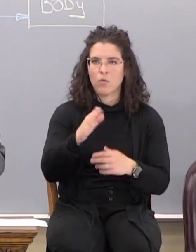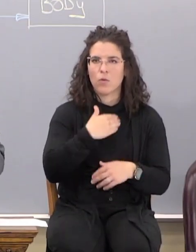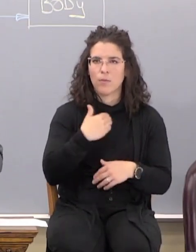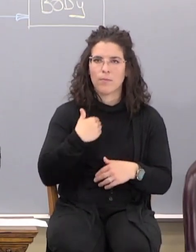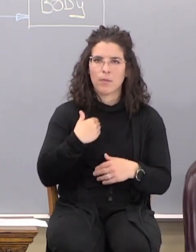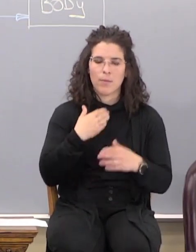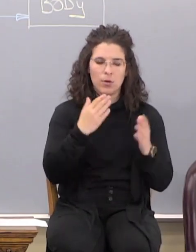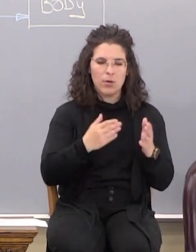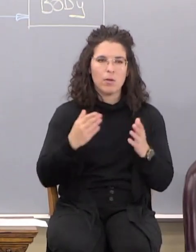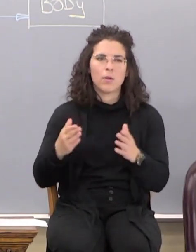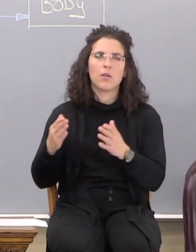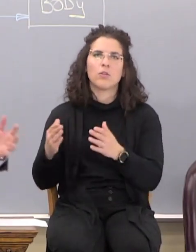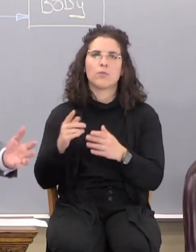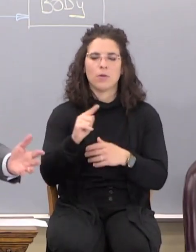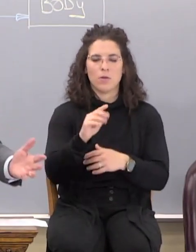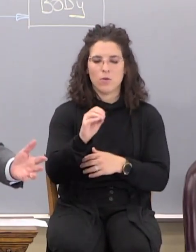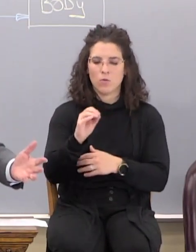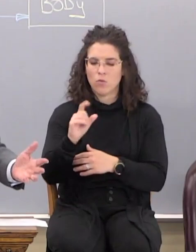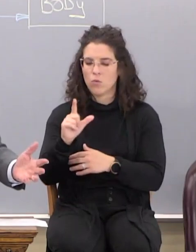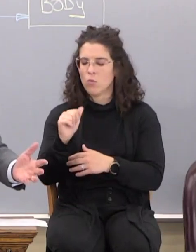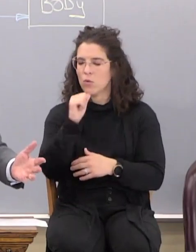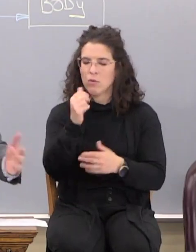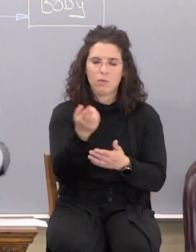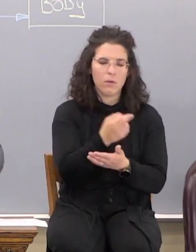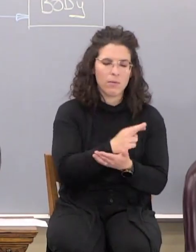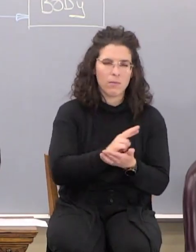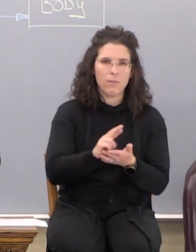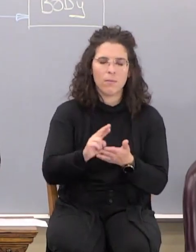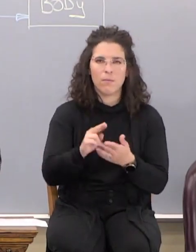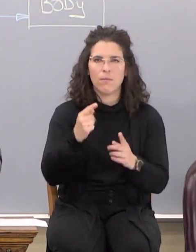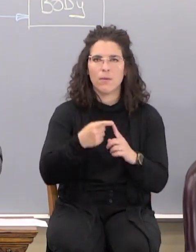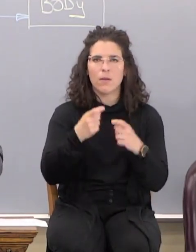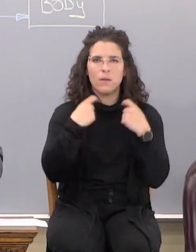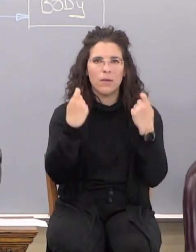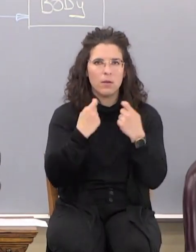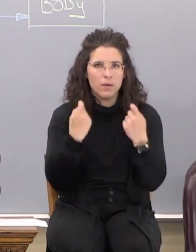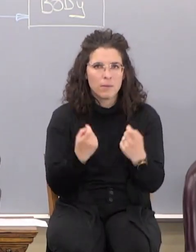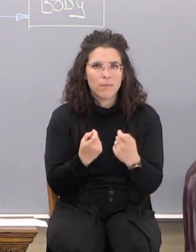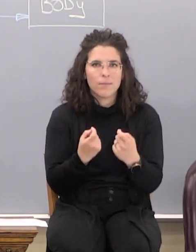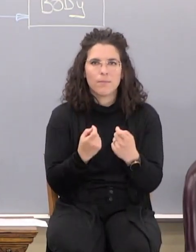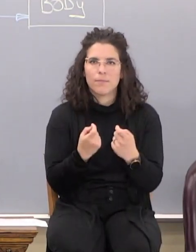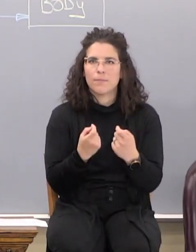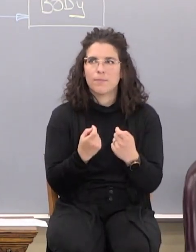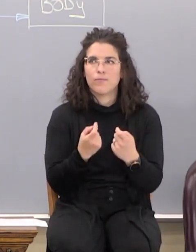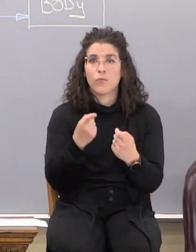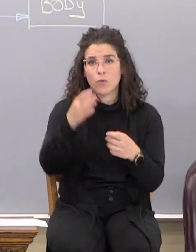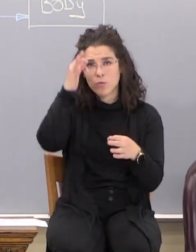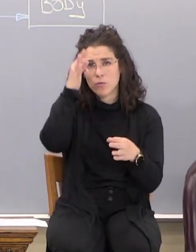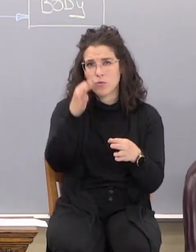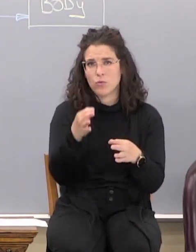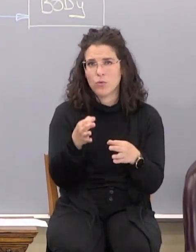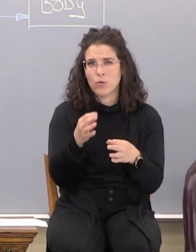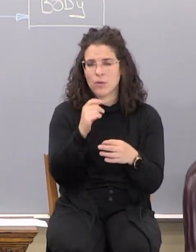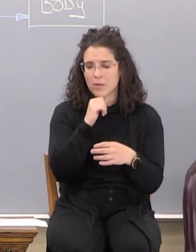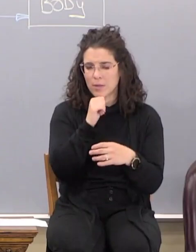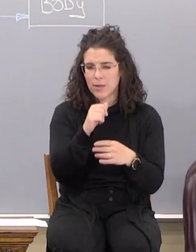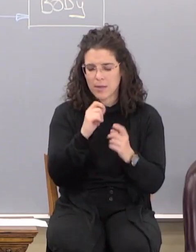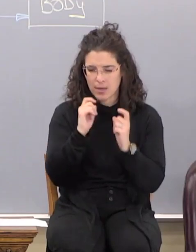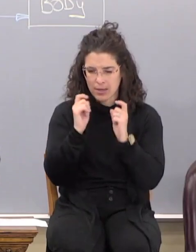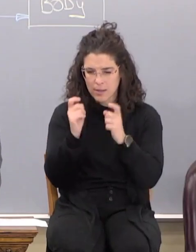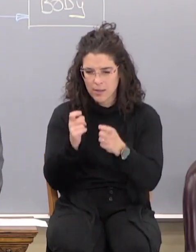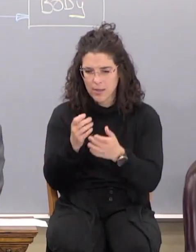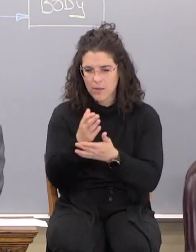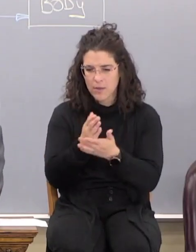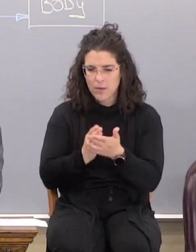as instruments, as tools of unrighteousness unto sin. You choose to not give